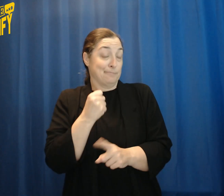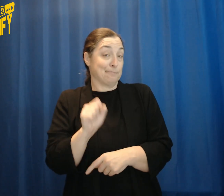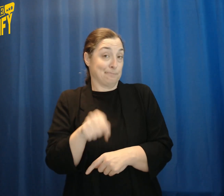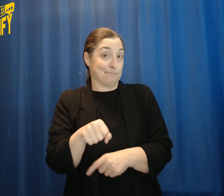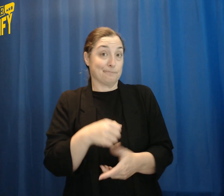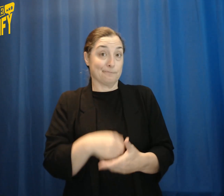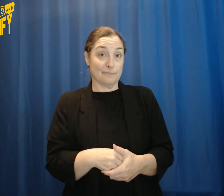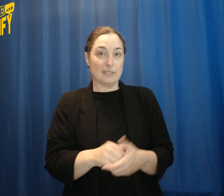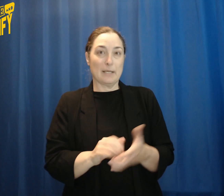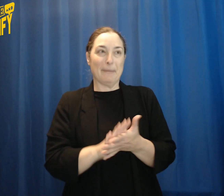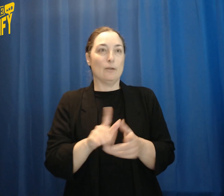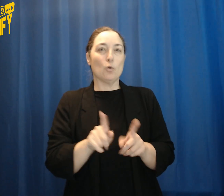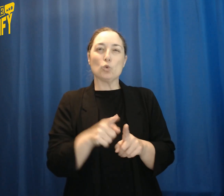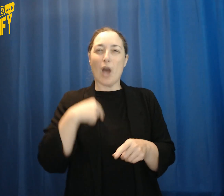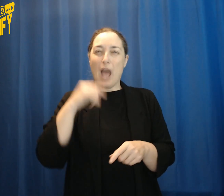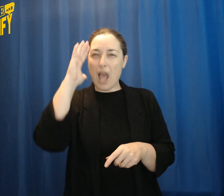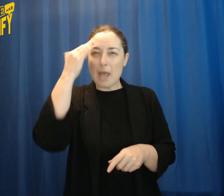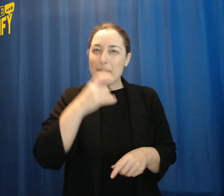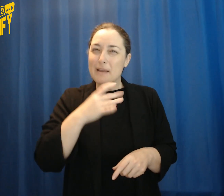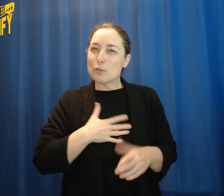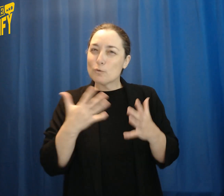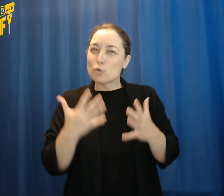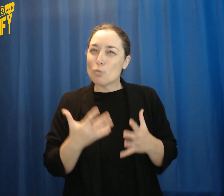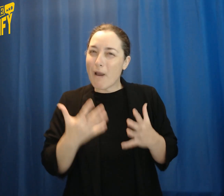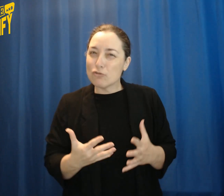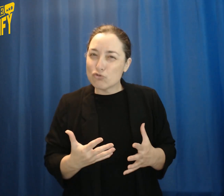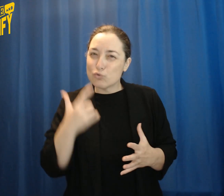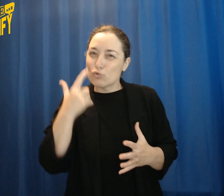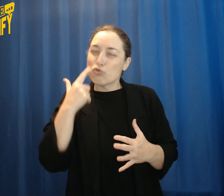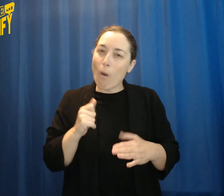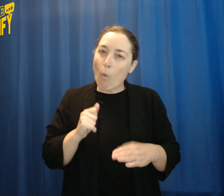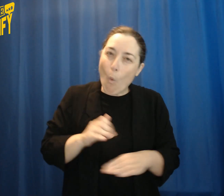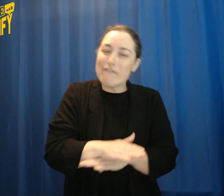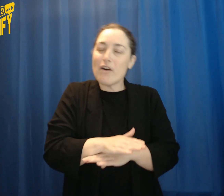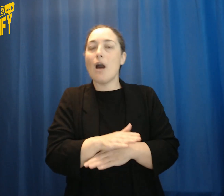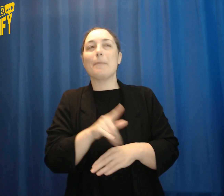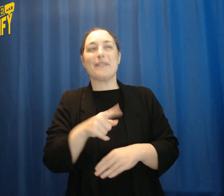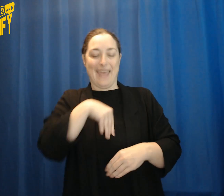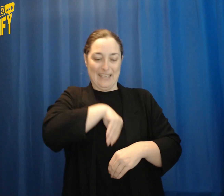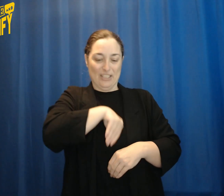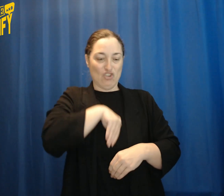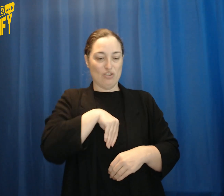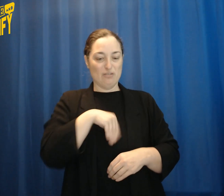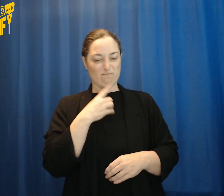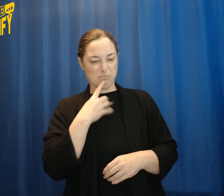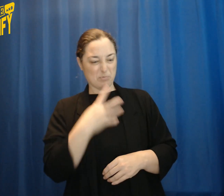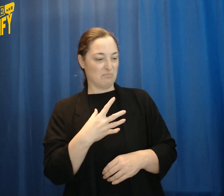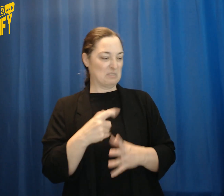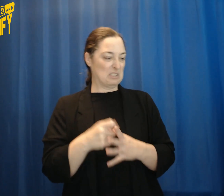myself a bit too hard, but that internalised dislike for my disabilities and